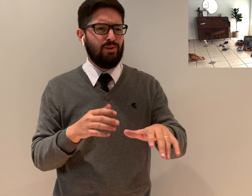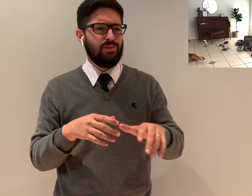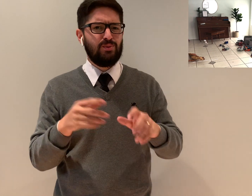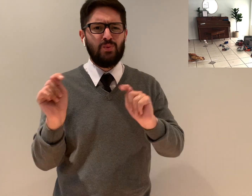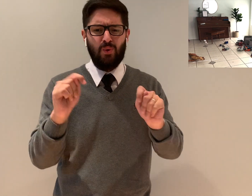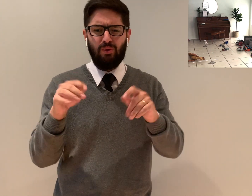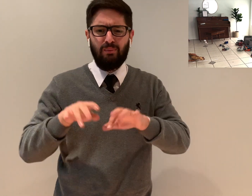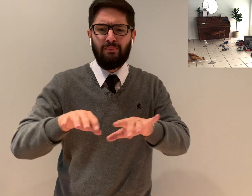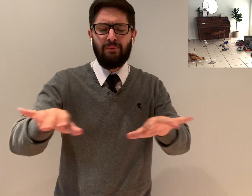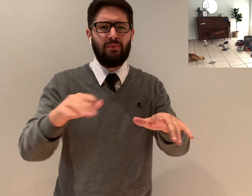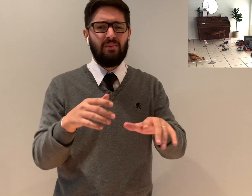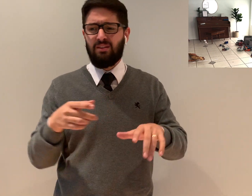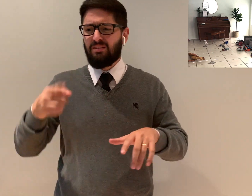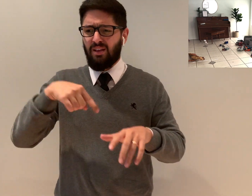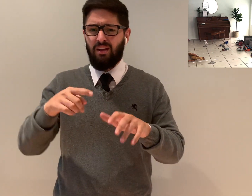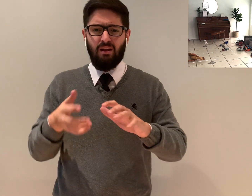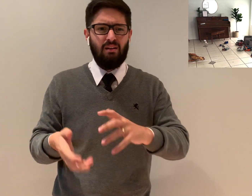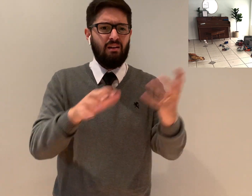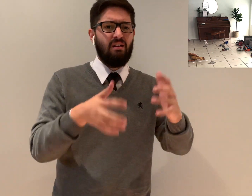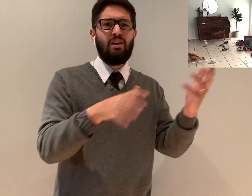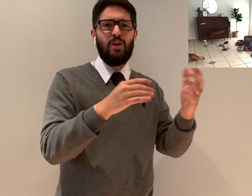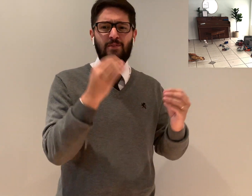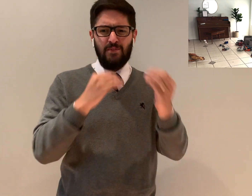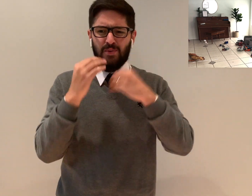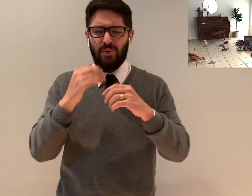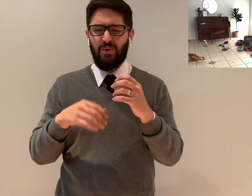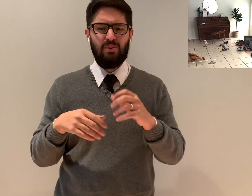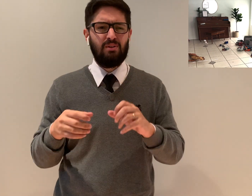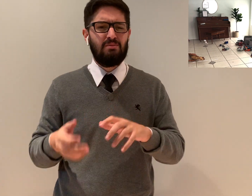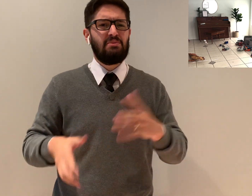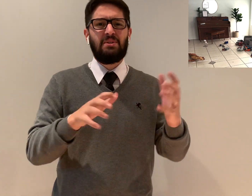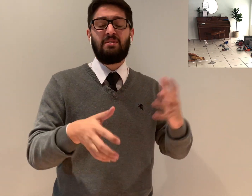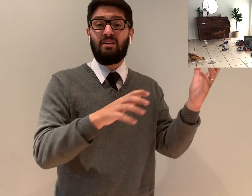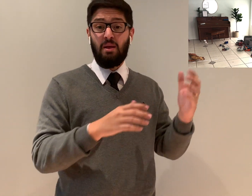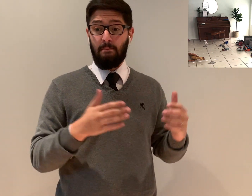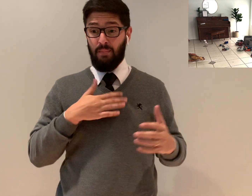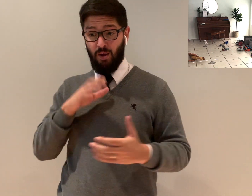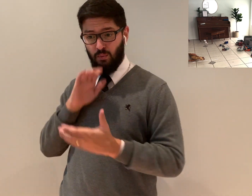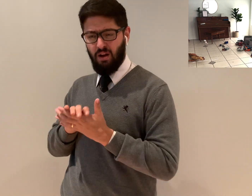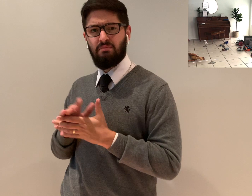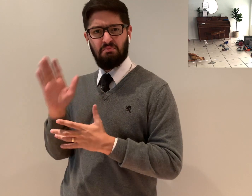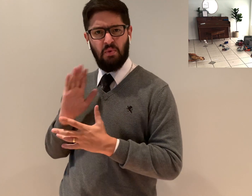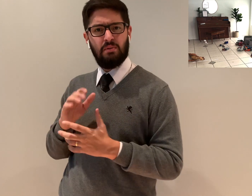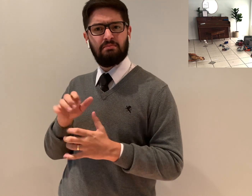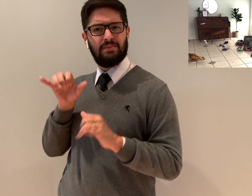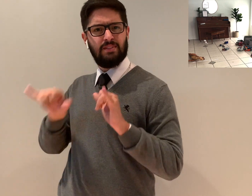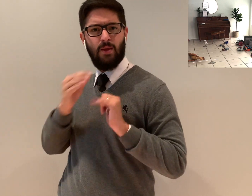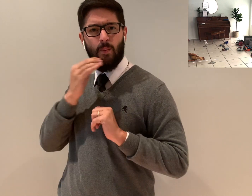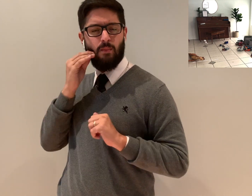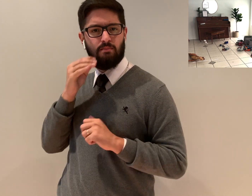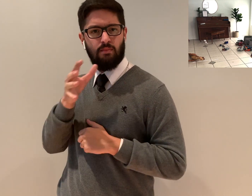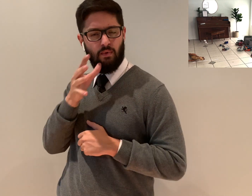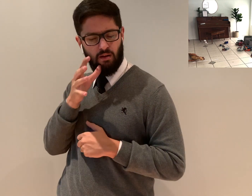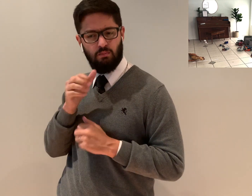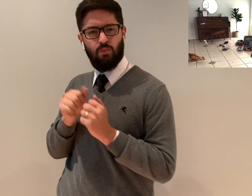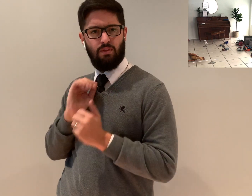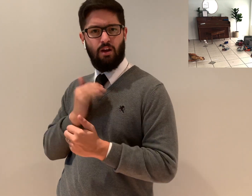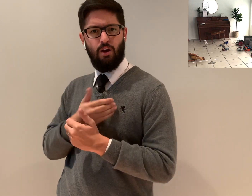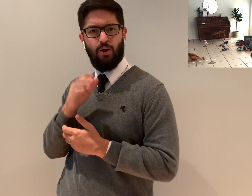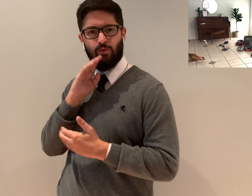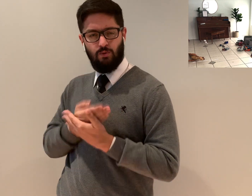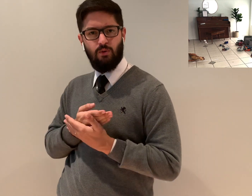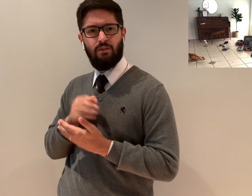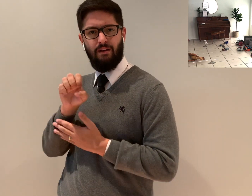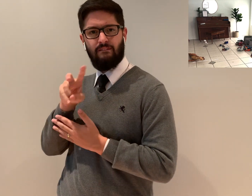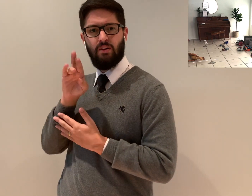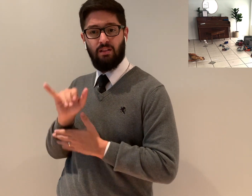The toys are everywhere. They're making a mess with their food. My wife now went from being a stay-at-home mom with